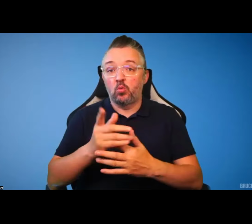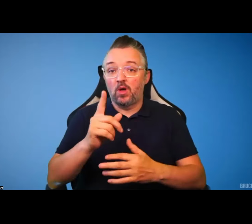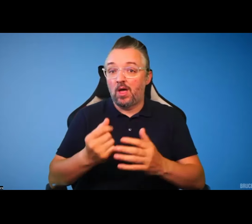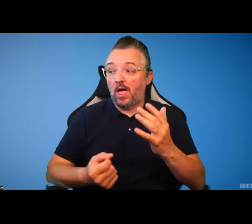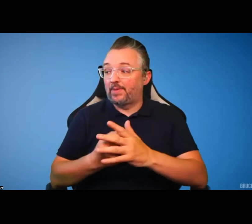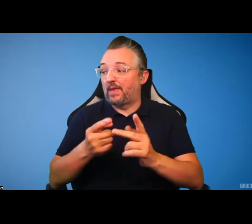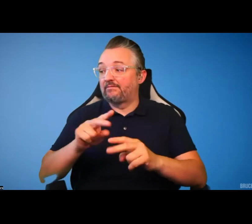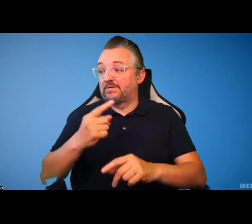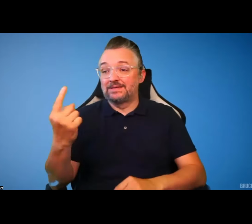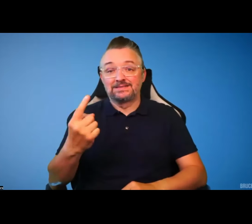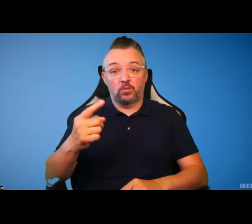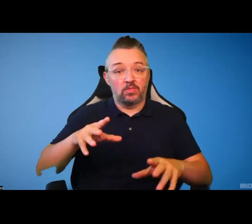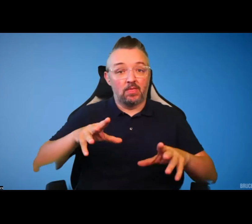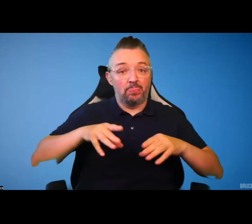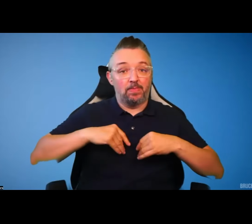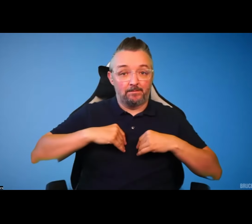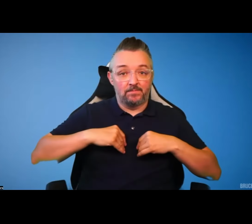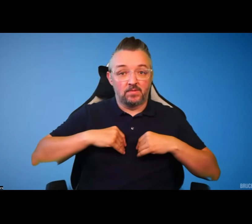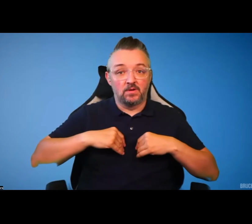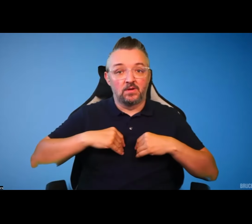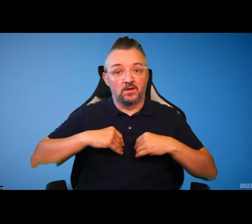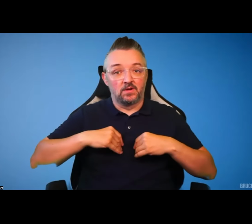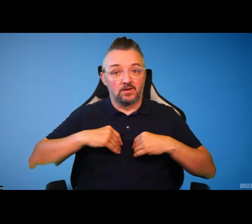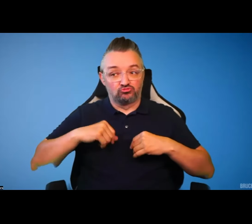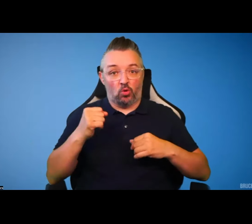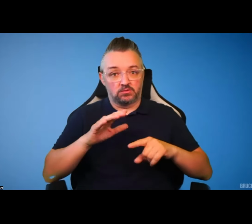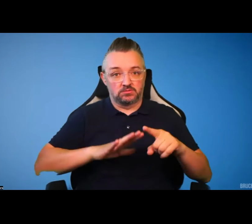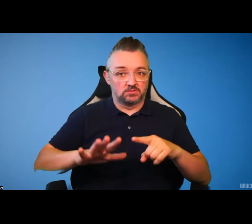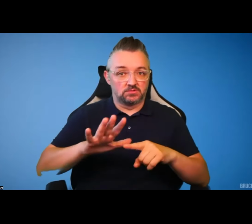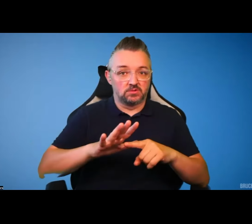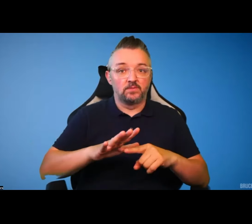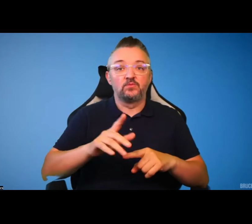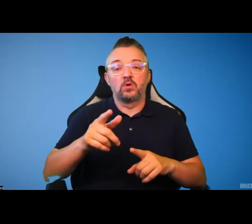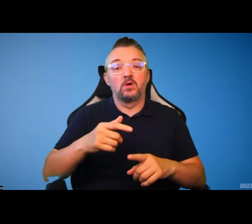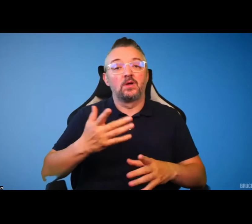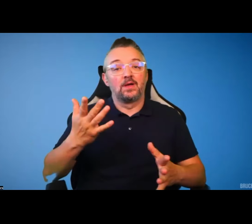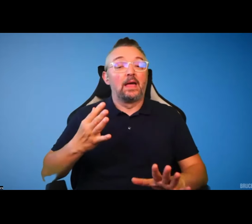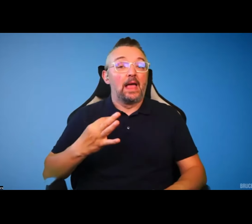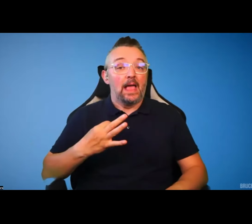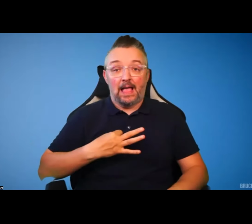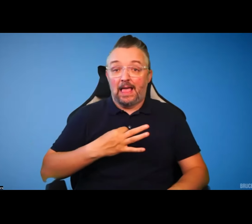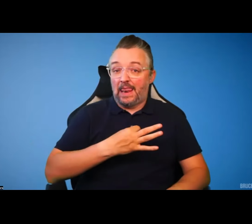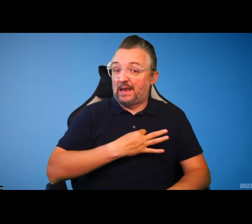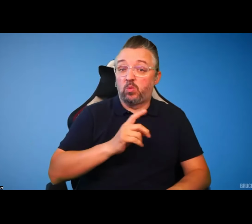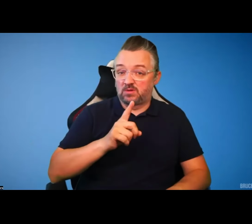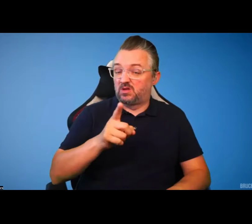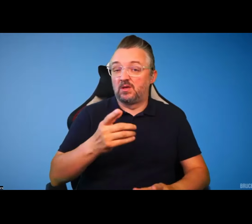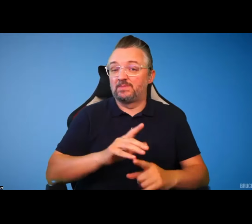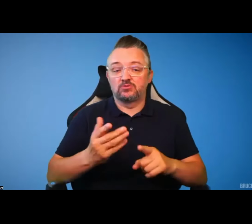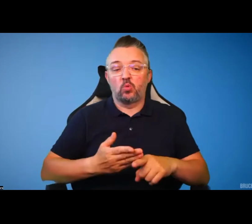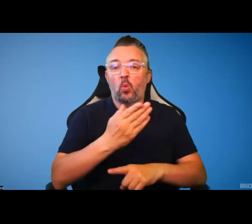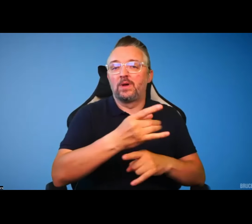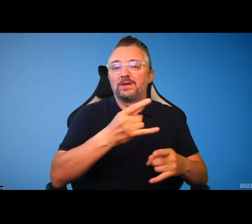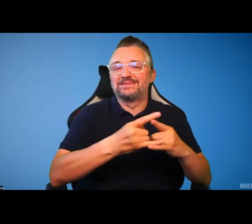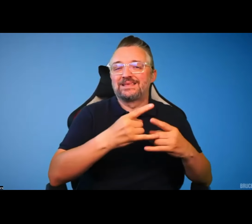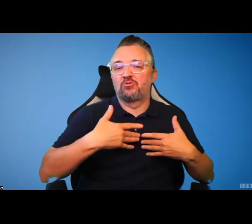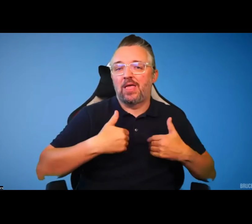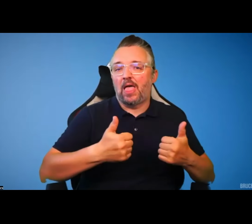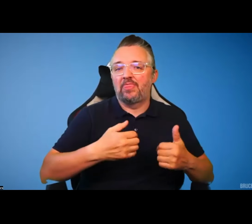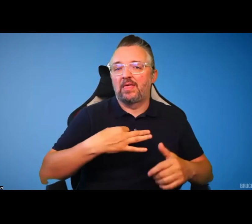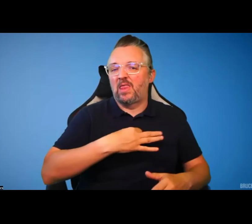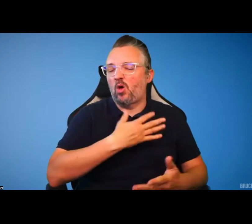gets monkeypox in Scotland from a public health point of view. As I say, from a clinical point of view, you would go to a sexual health clinic or to your